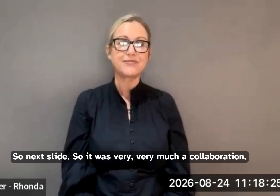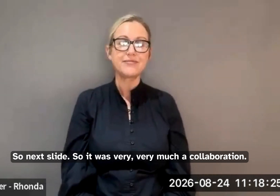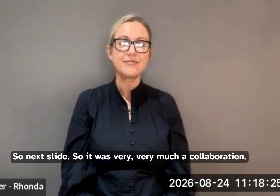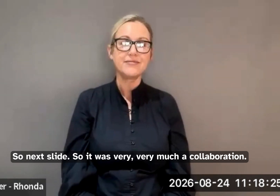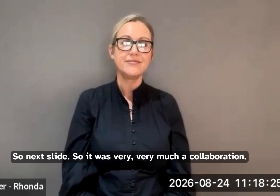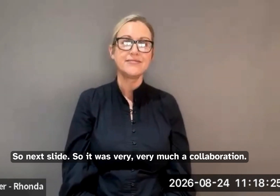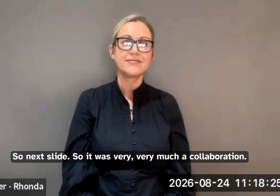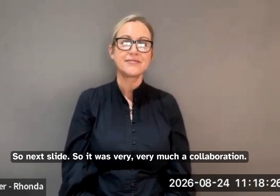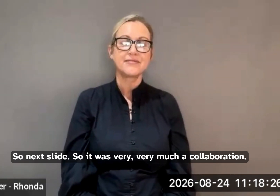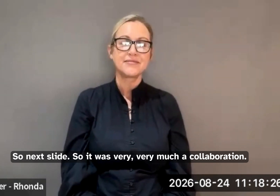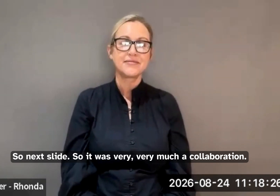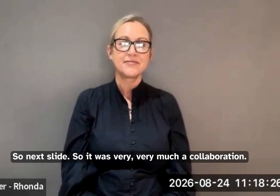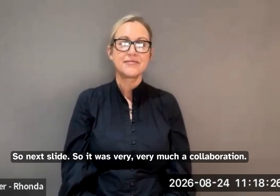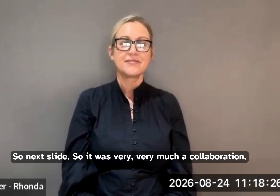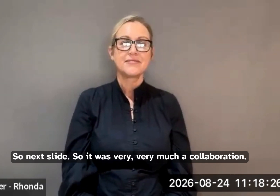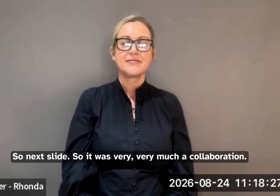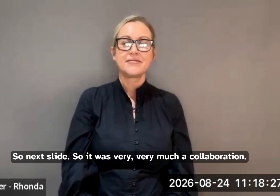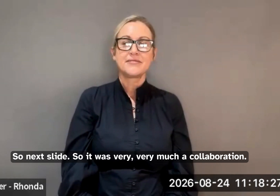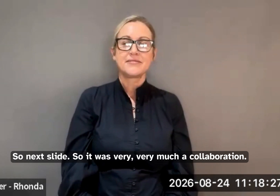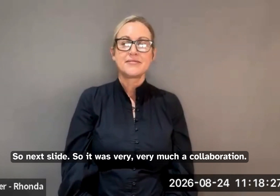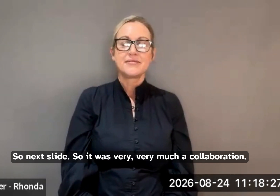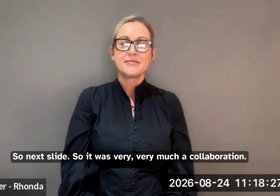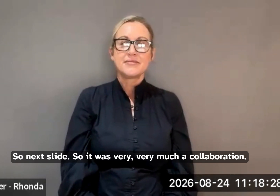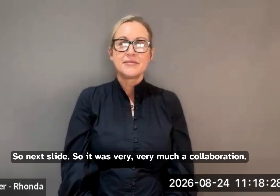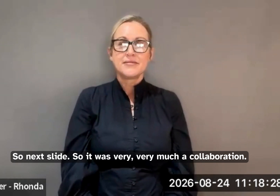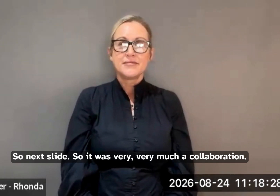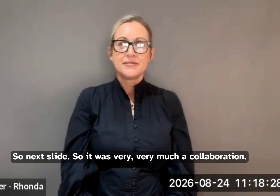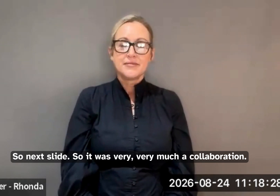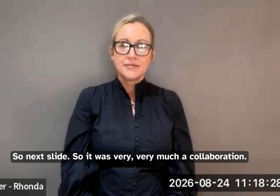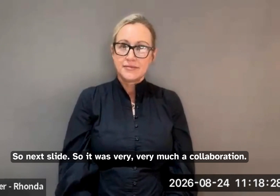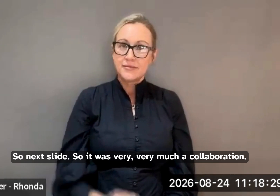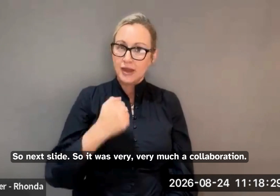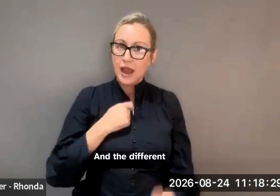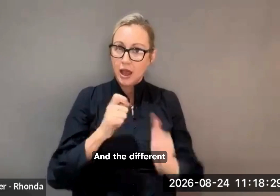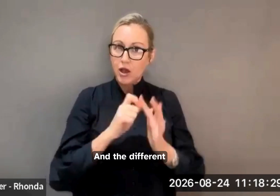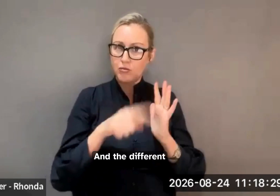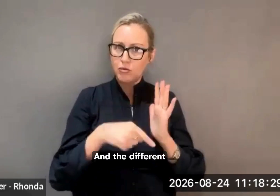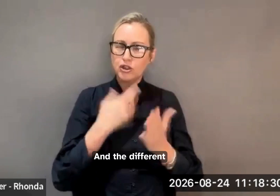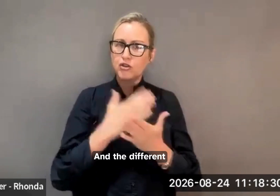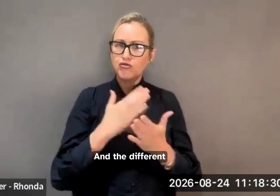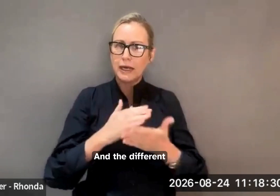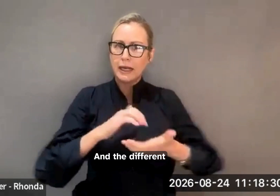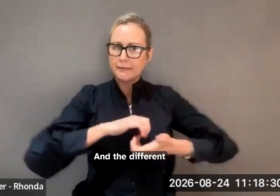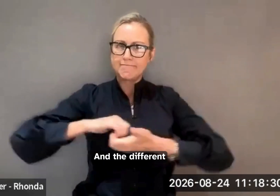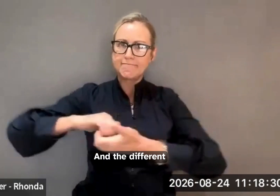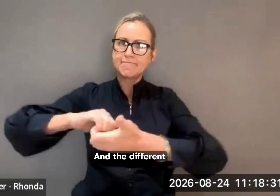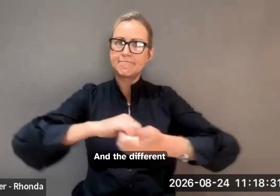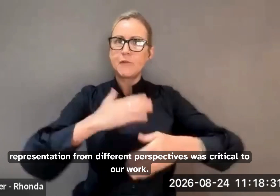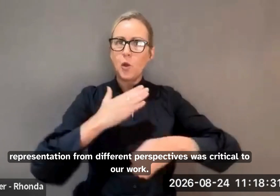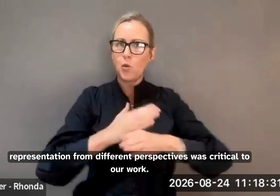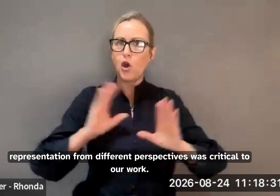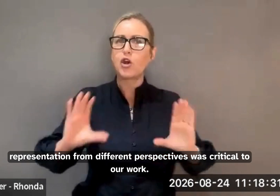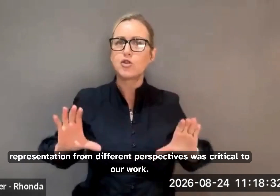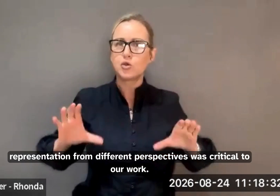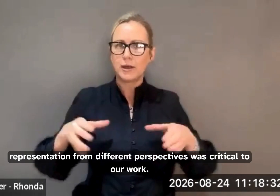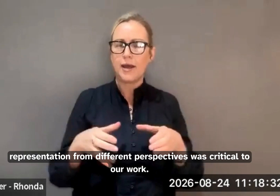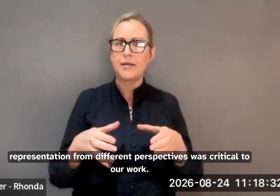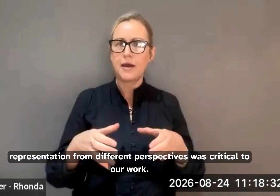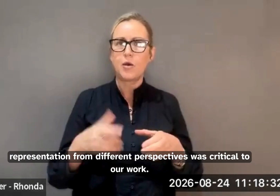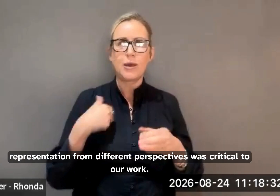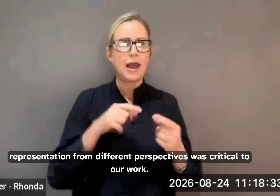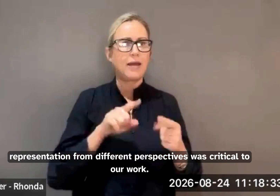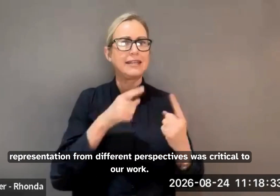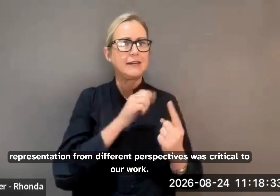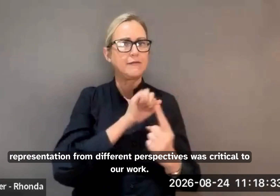So next slide. So it was very, very much a collaboration, and the different representation